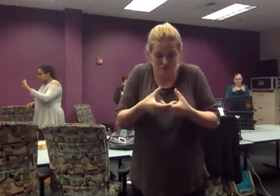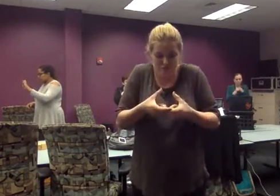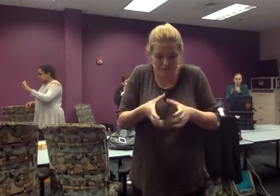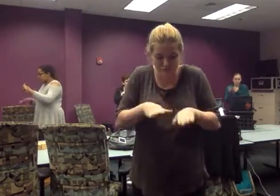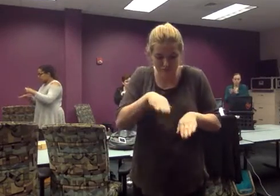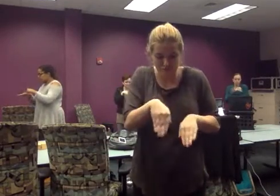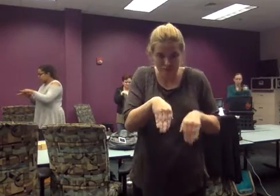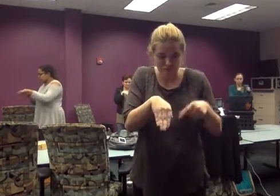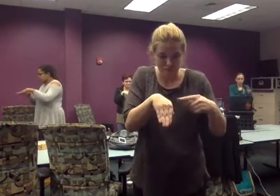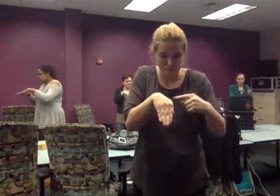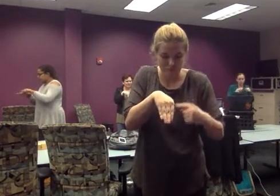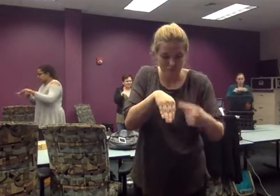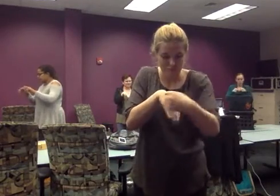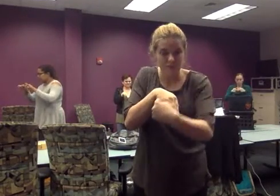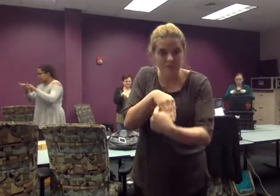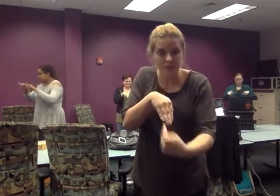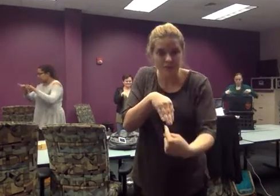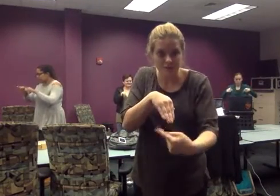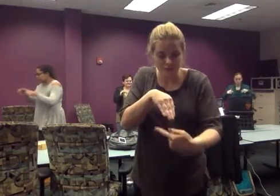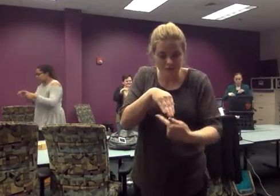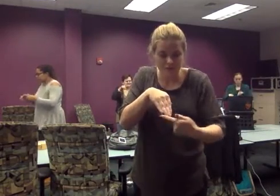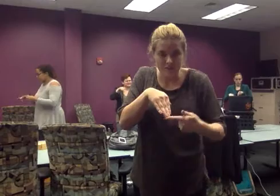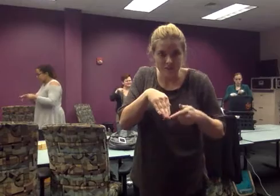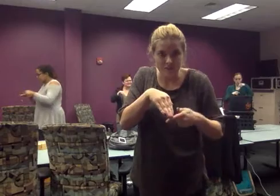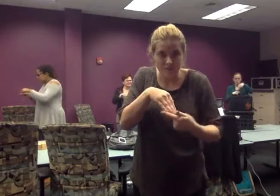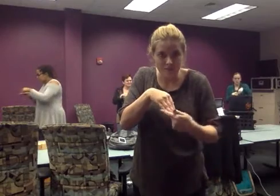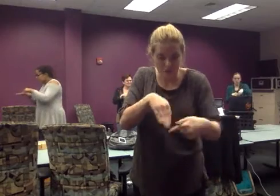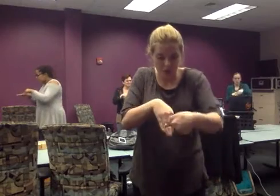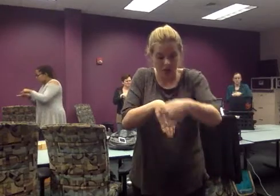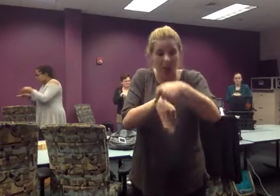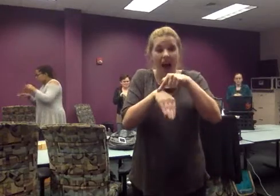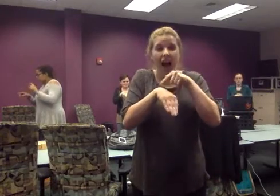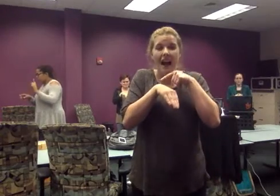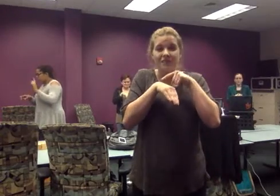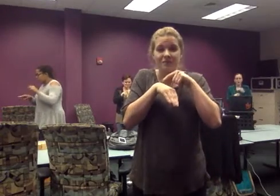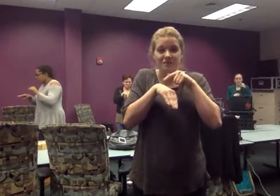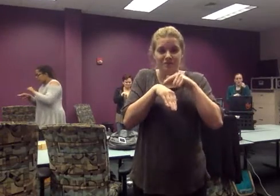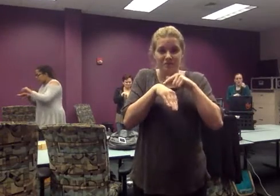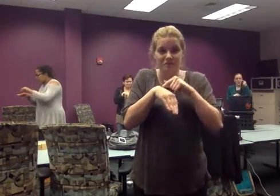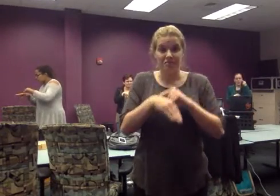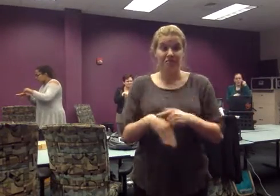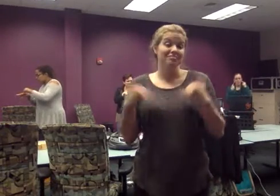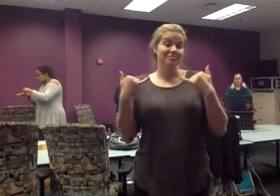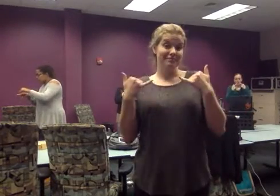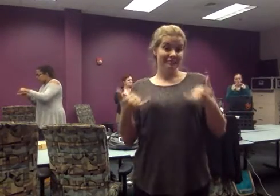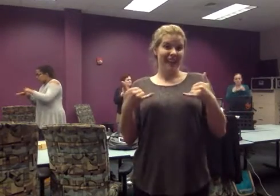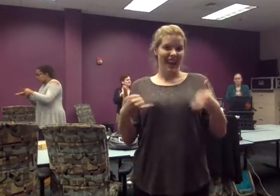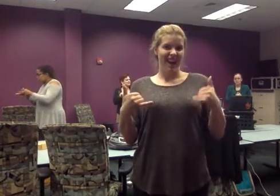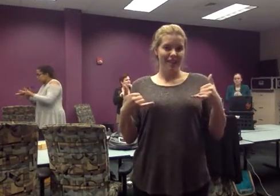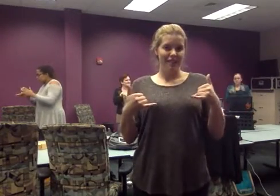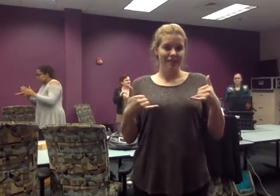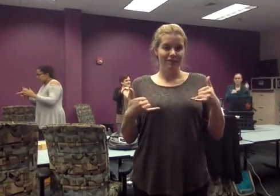blades, the tip of the tongue, and the back of the tongue. And so today in our experiment, we're going to use 4